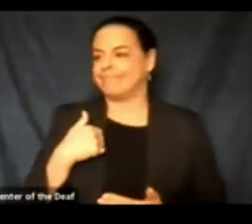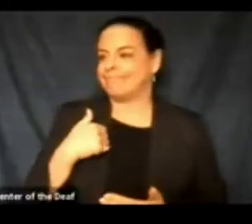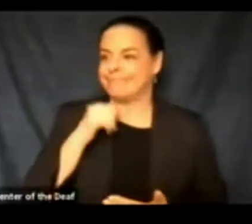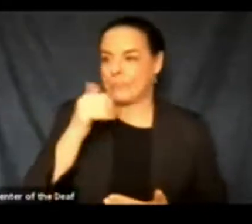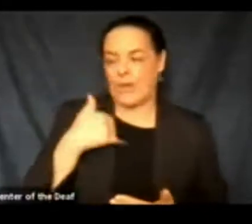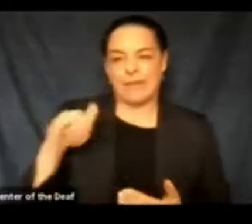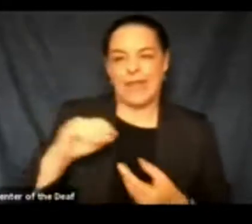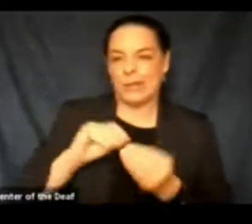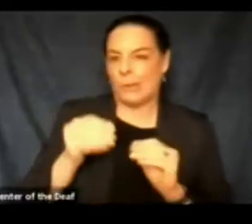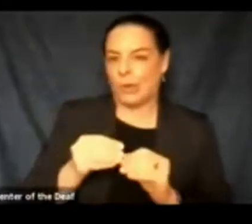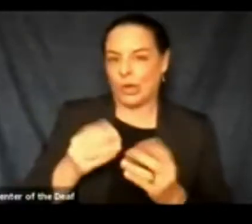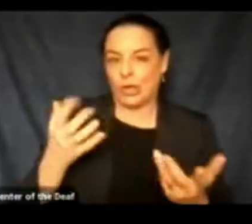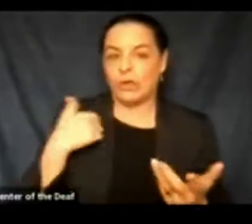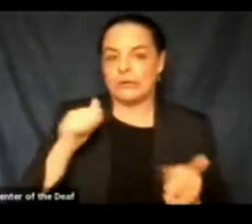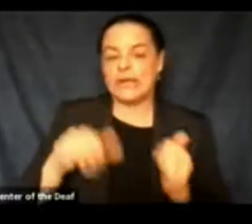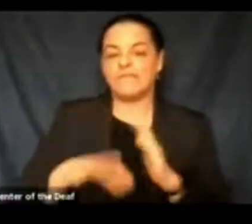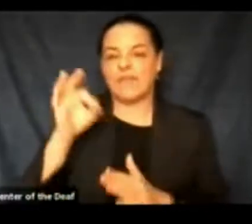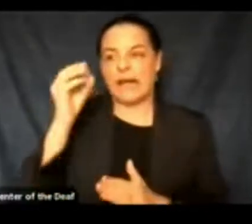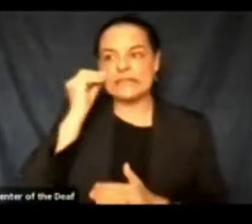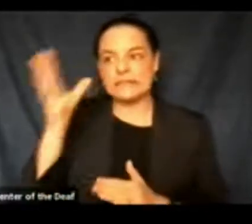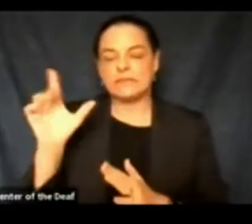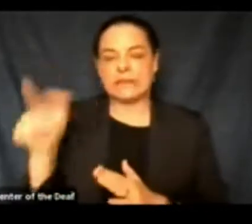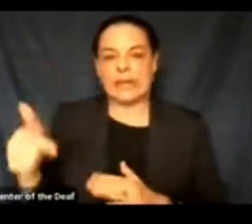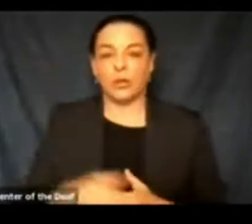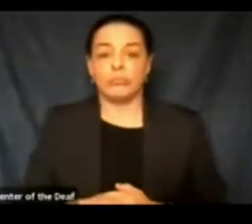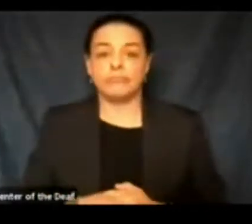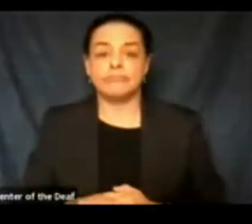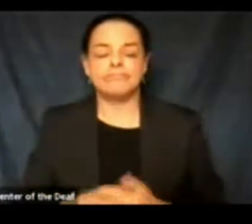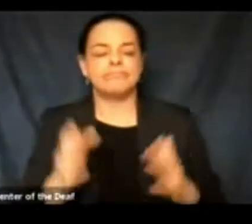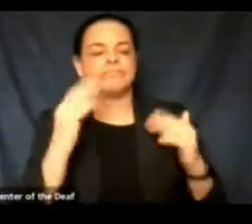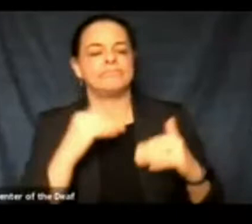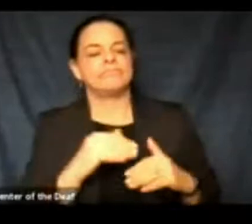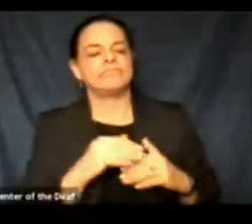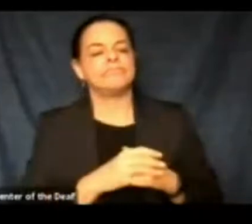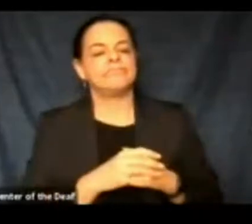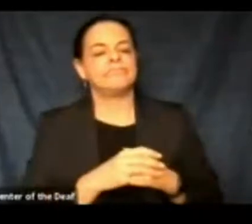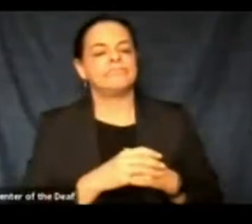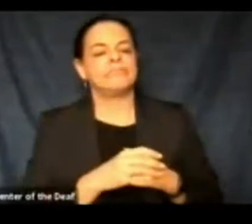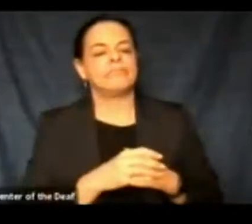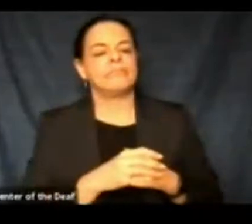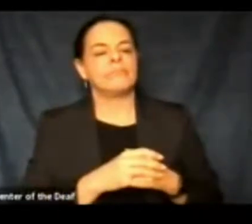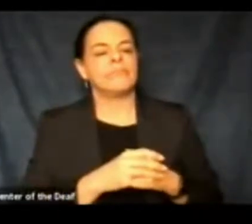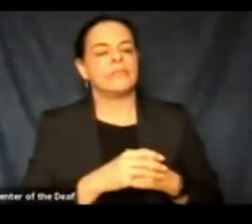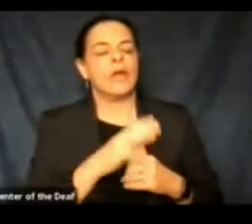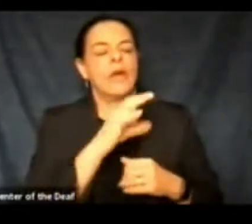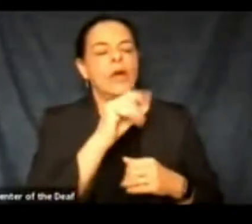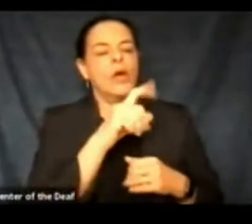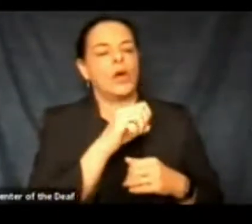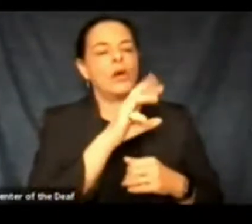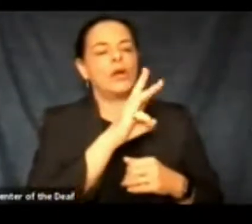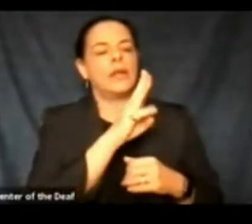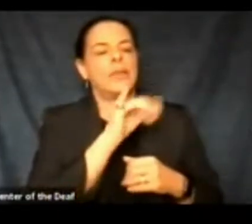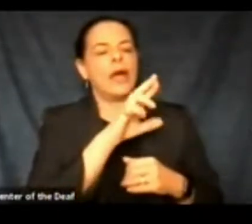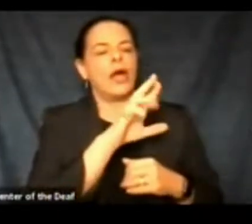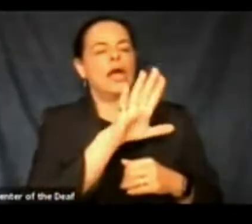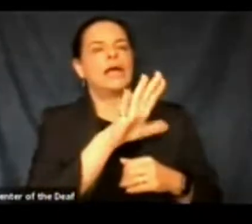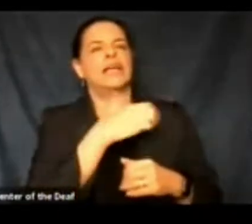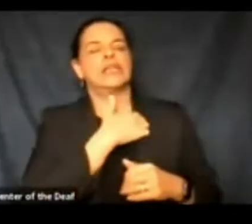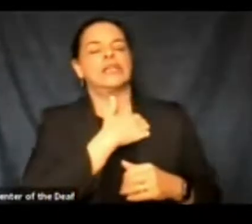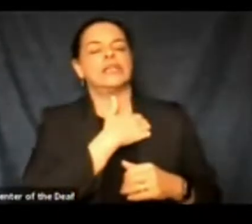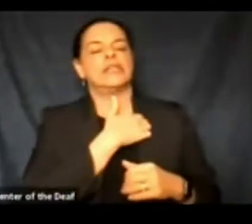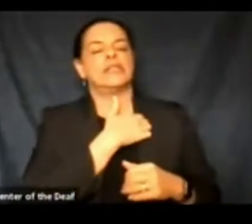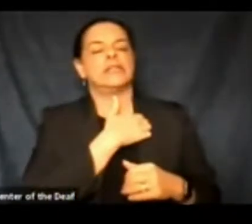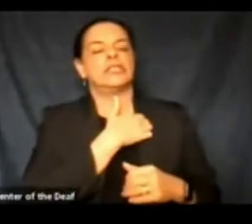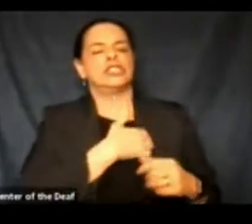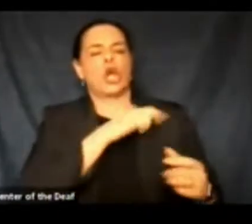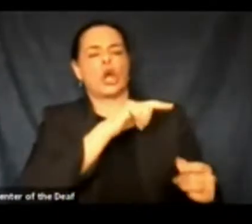in my head. We could get it back to you, I think. Yeah. From Cole with WBIR, who wants to go